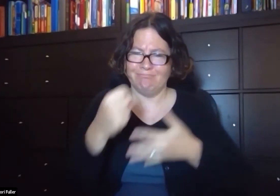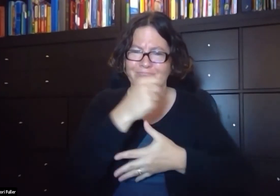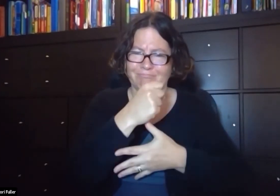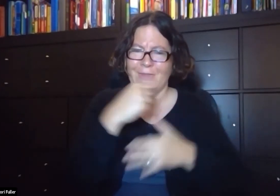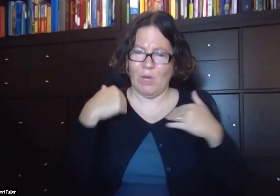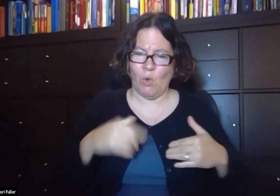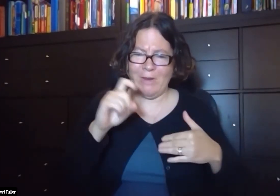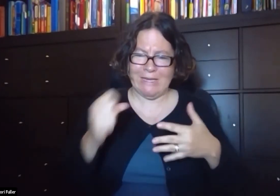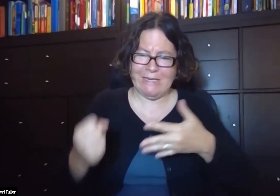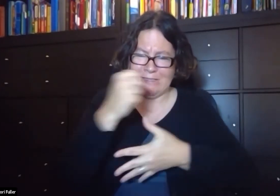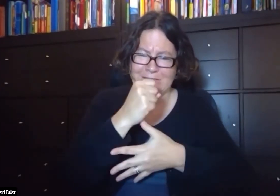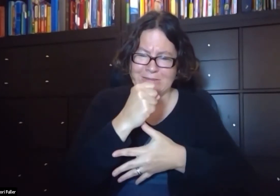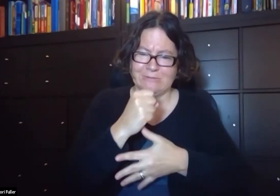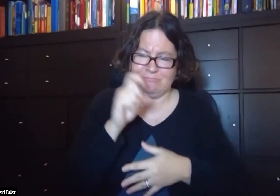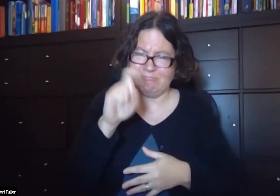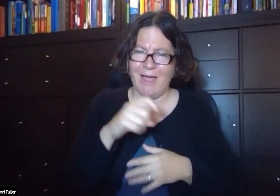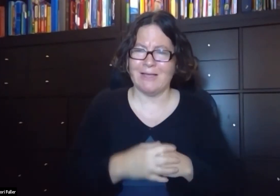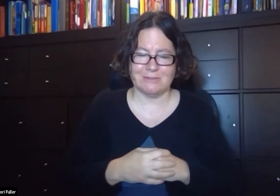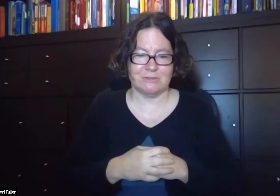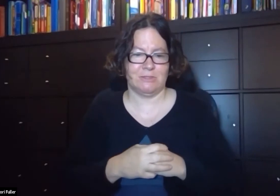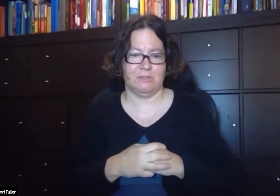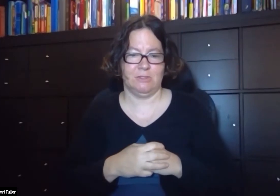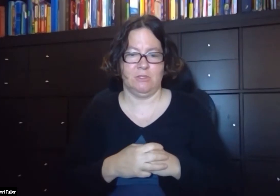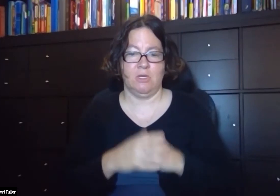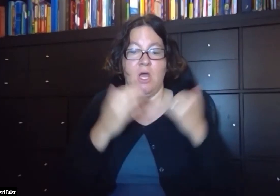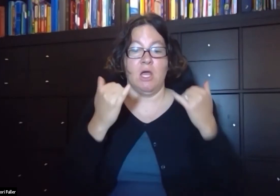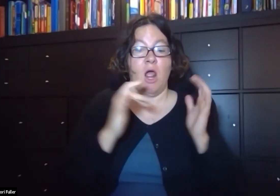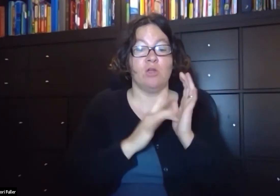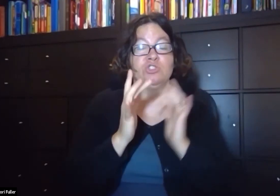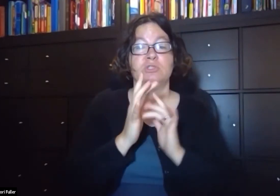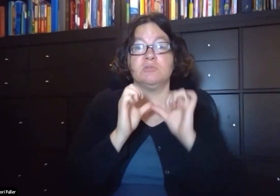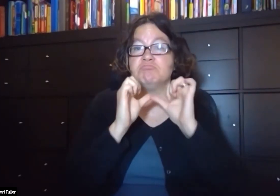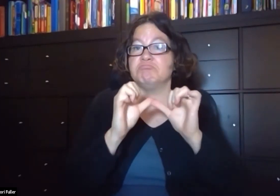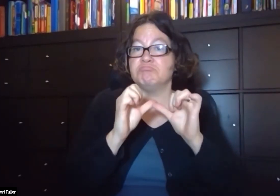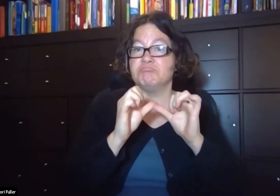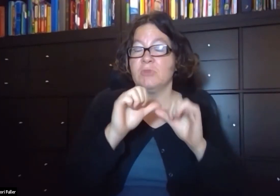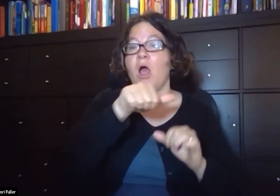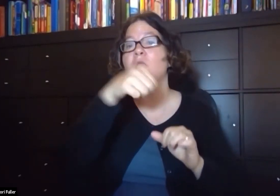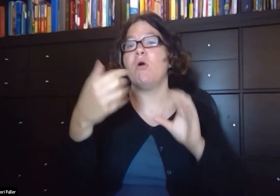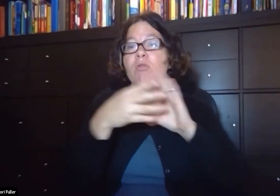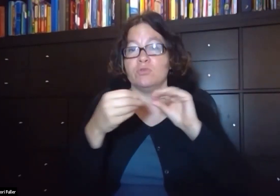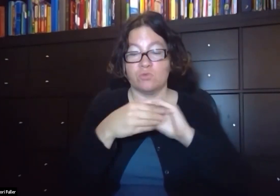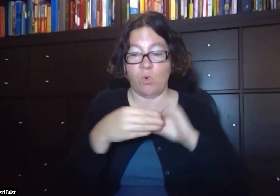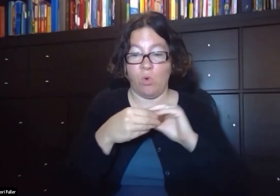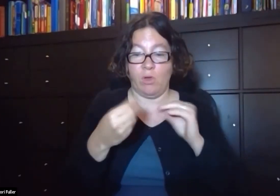life-giving and not rules that are detached from the needs of the people.